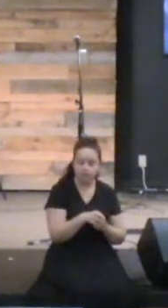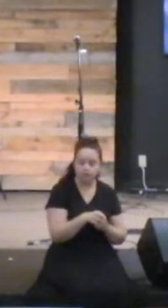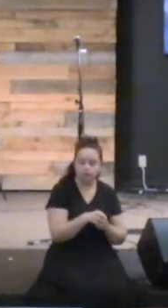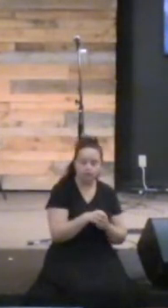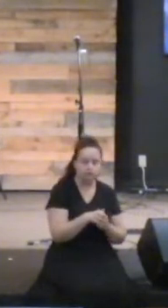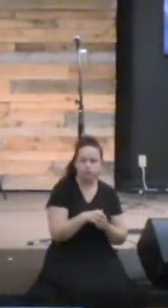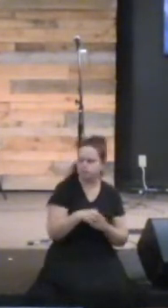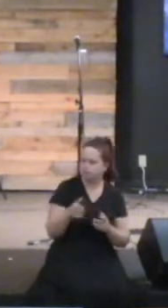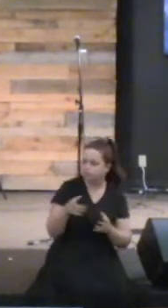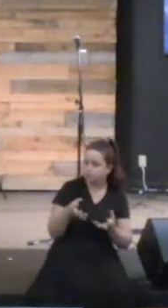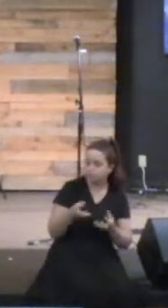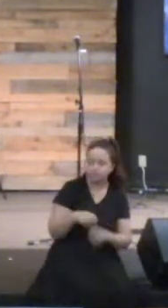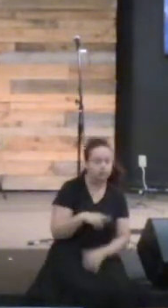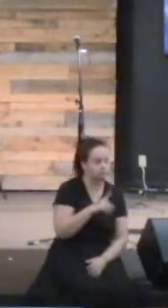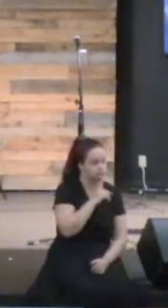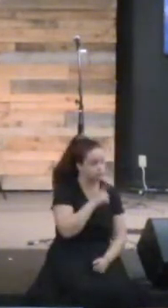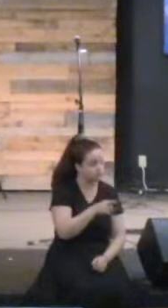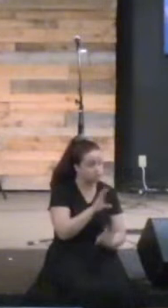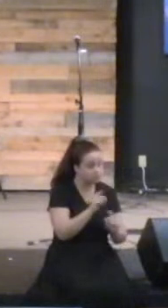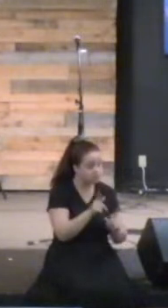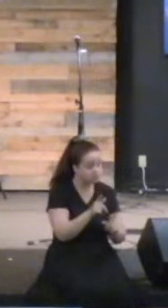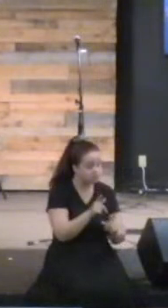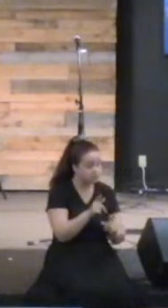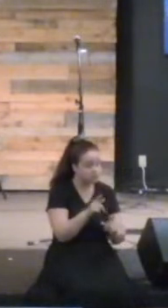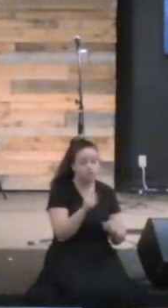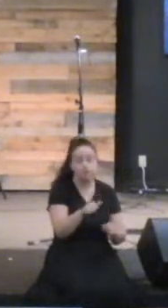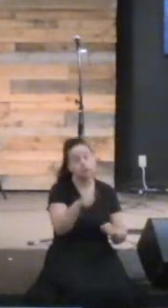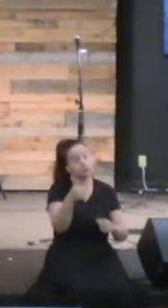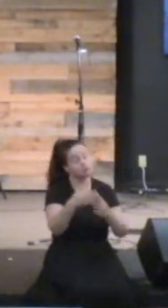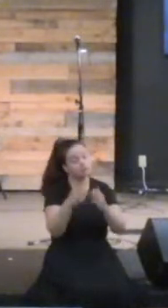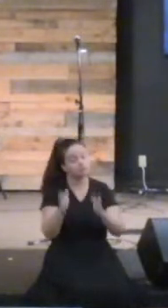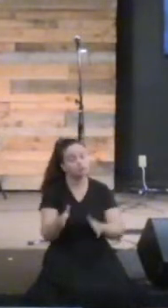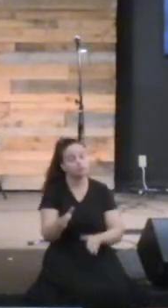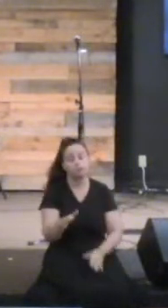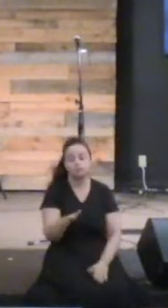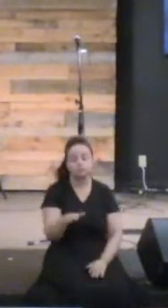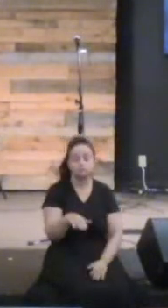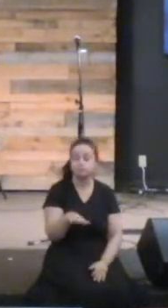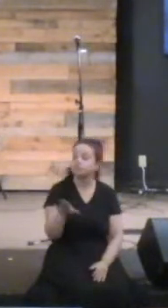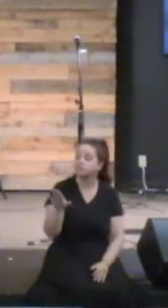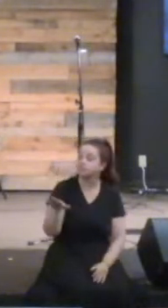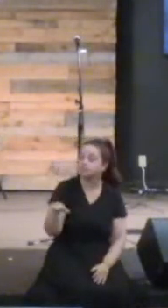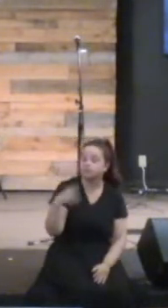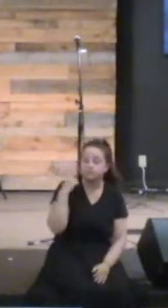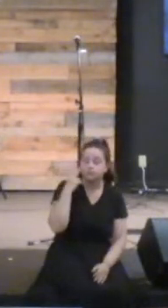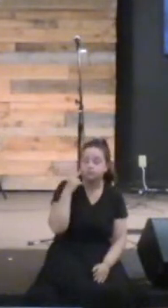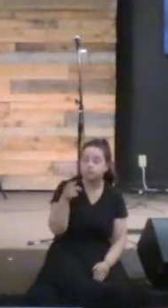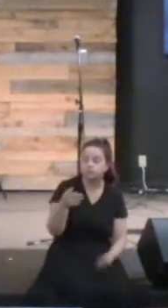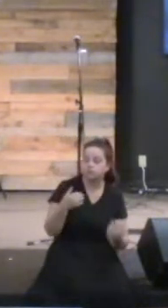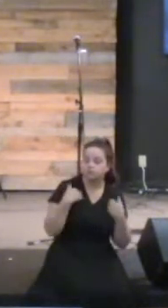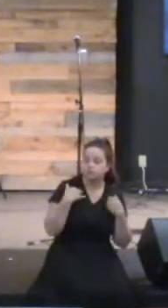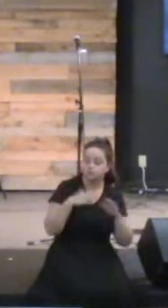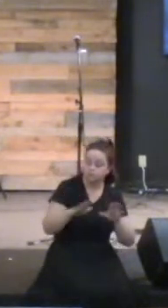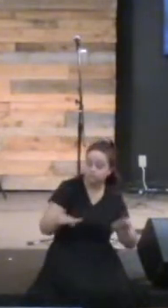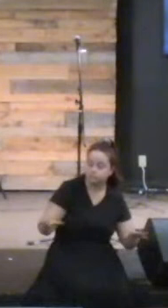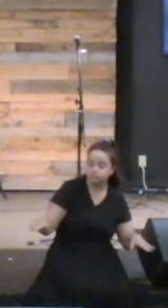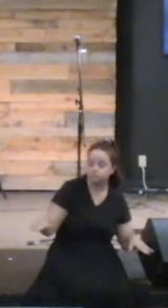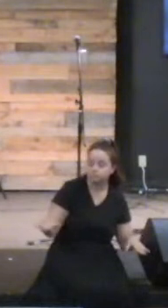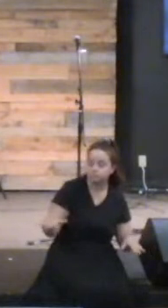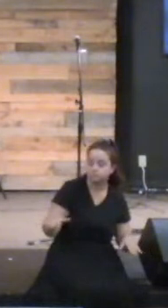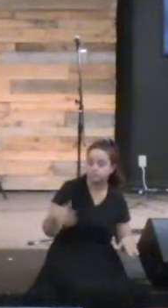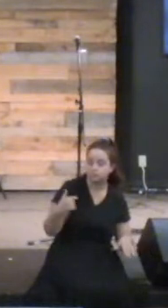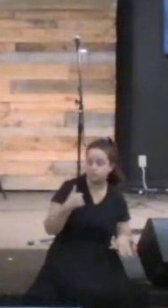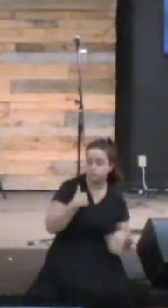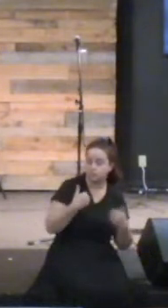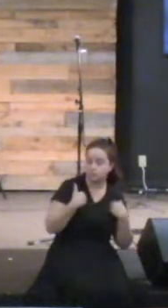okay let's go uh and then a neighbor across the street was like hey uh we see you got you know the little ones uh we have